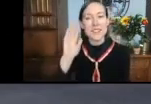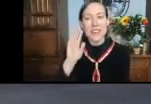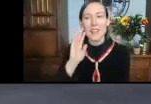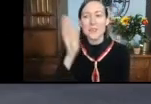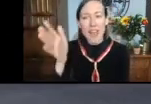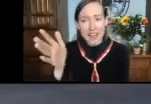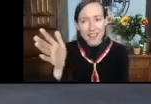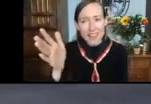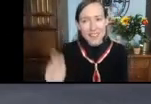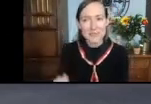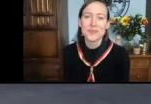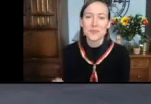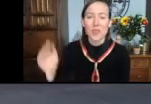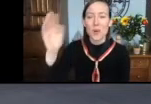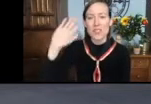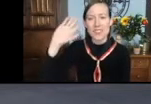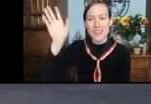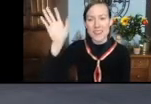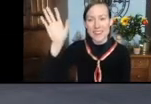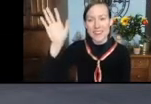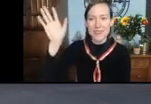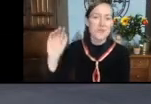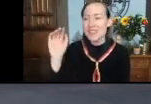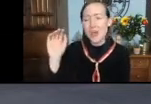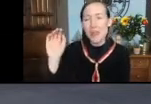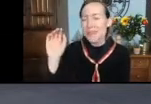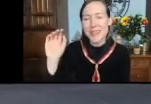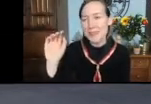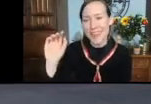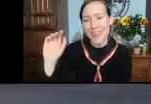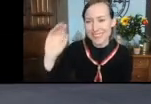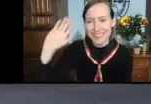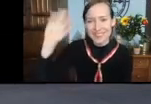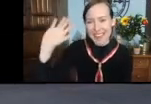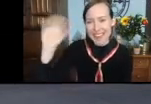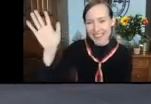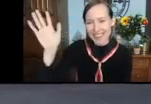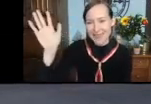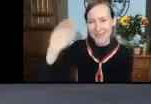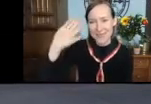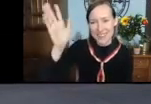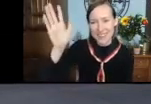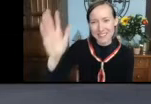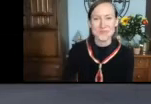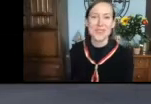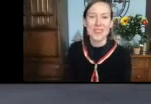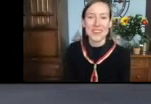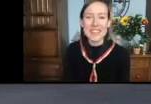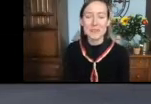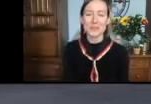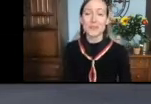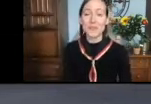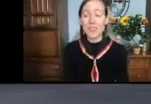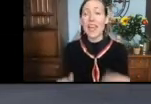might say hi or just hi. It's all the same thing. Hi. Hi. All